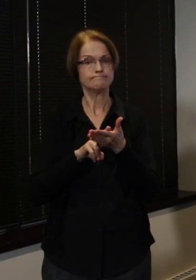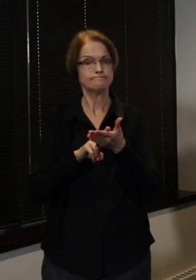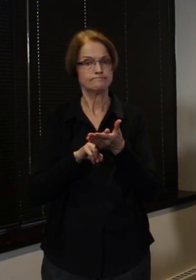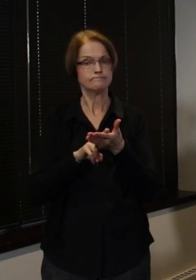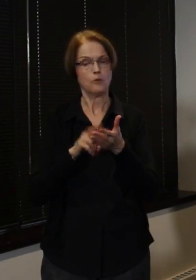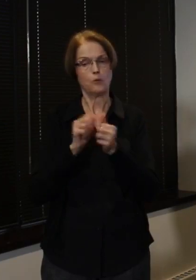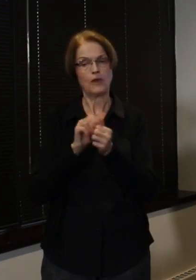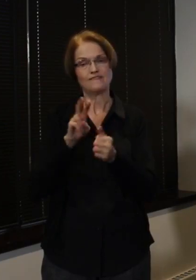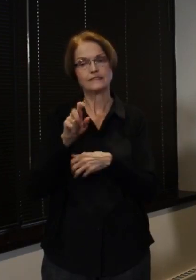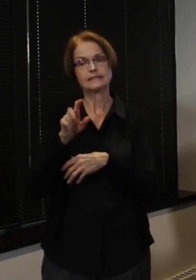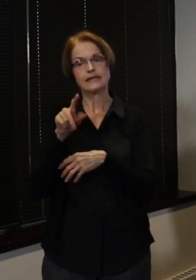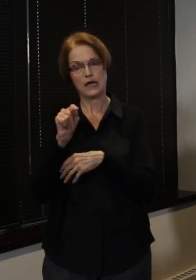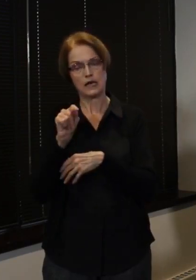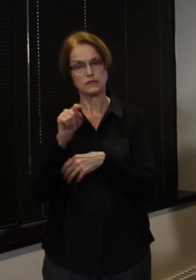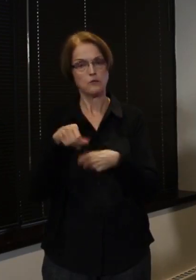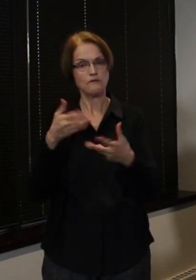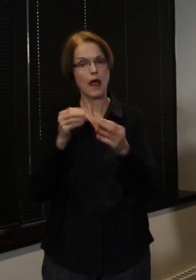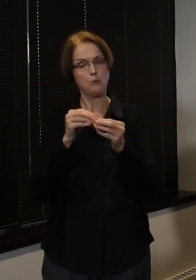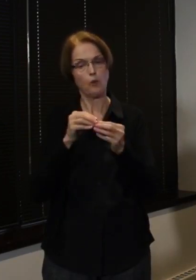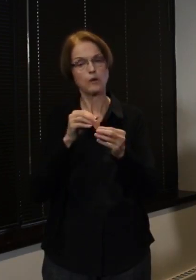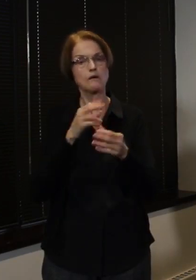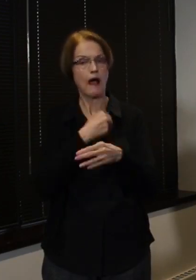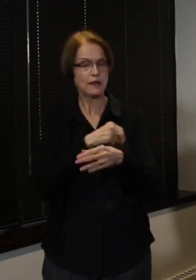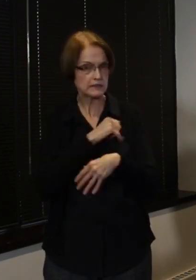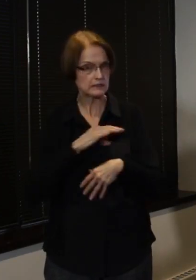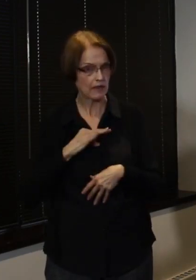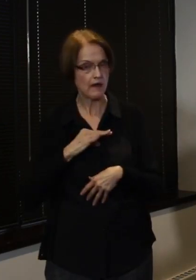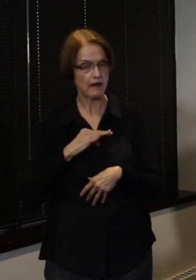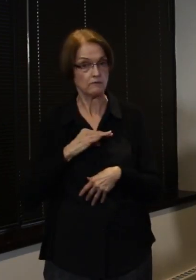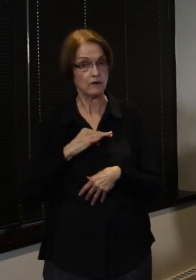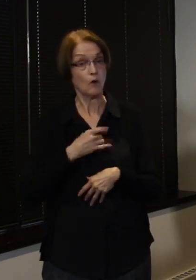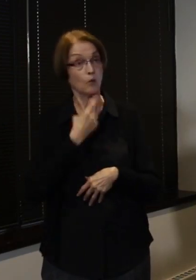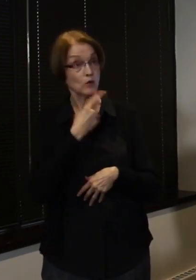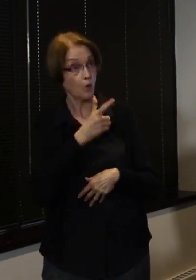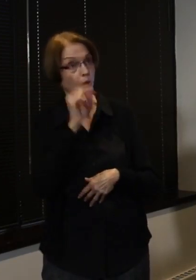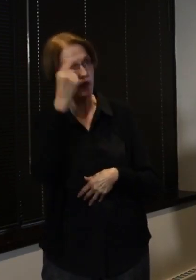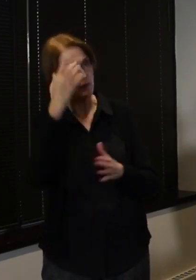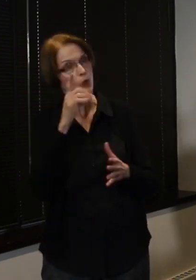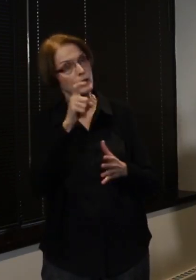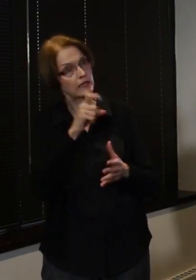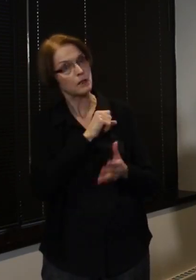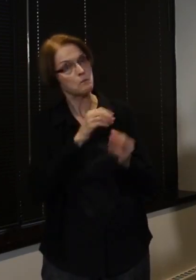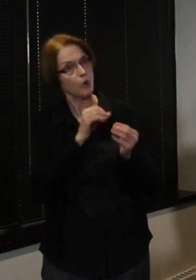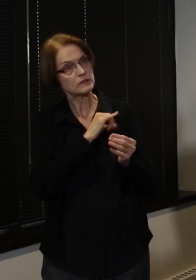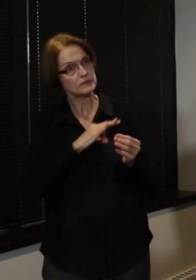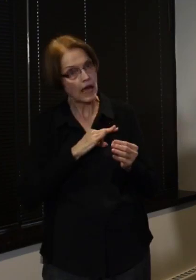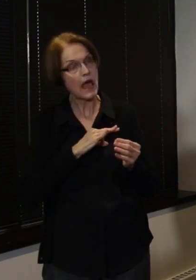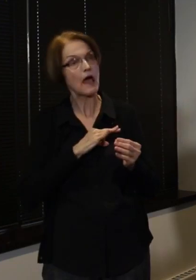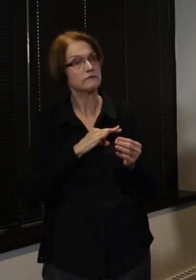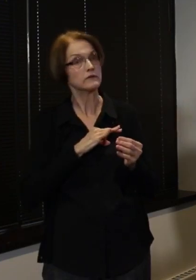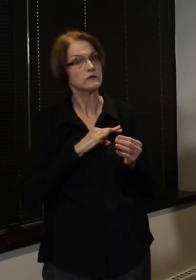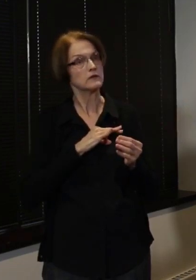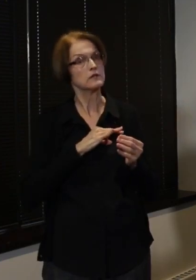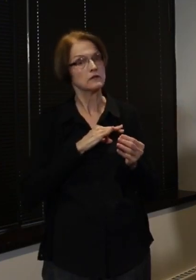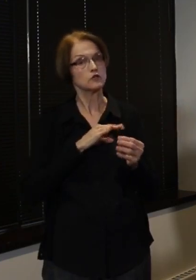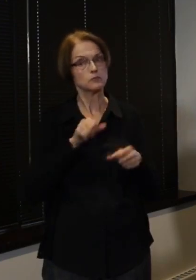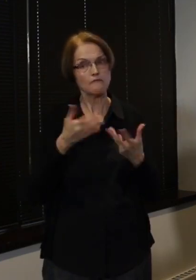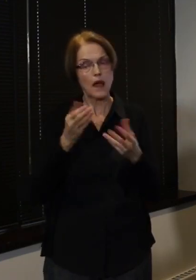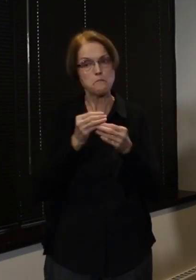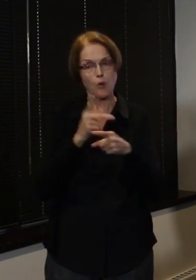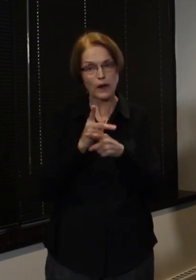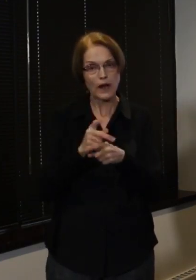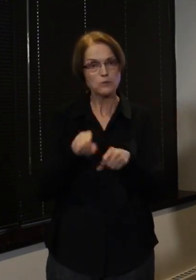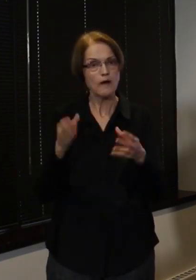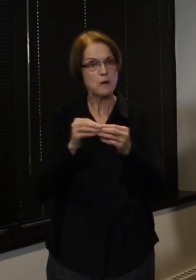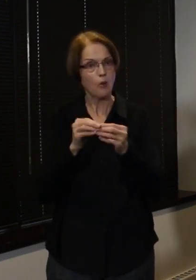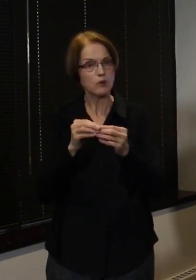about before, to help provide staff. So we have said that we need staff as well in order to increase capacity at our hospitals, or really